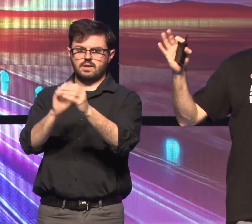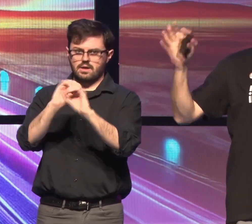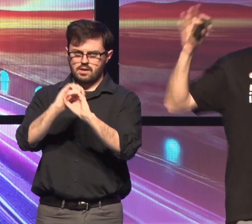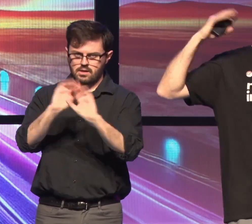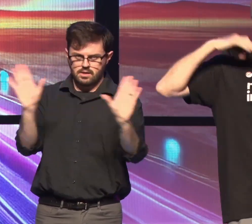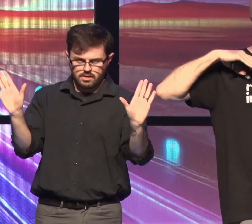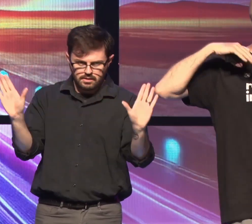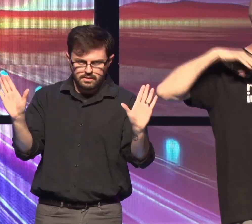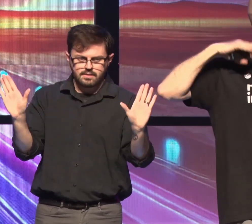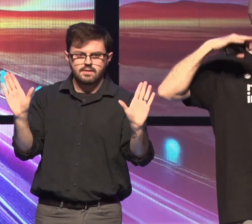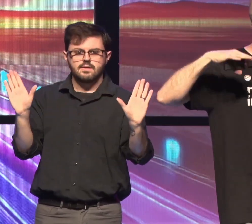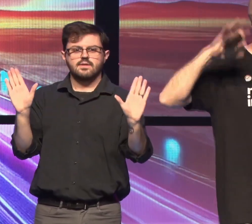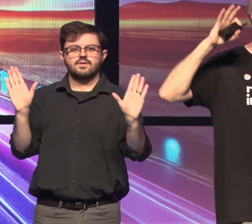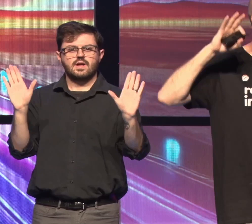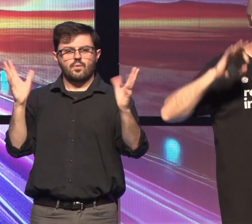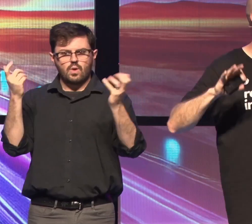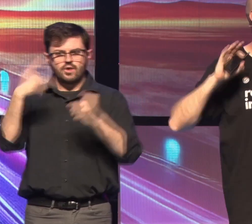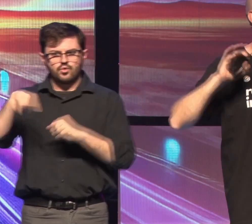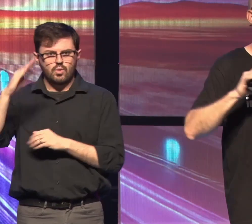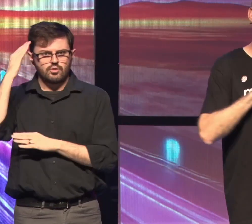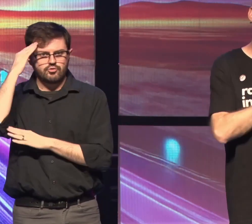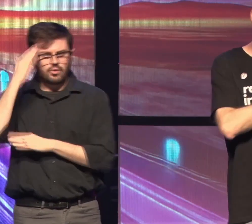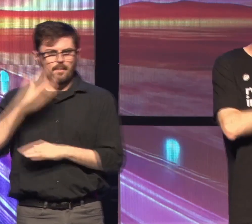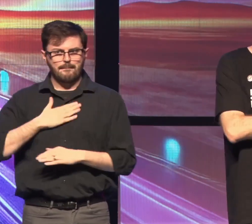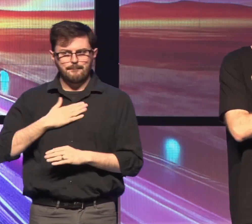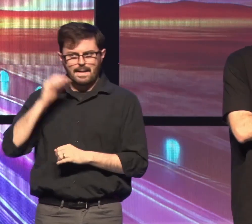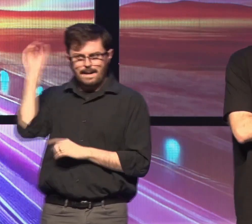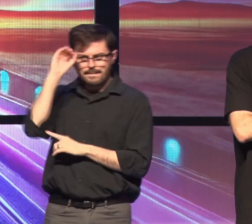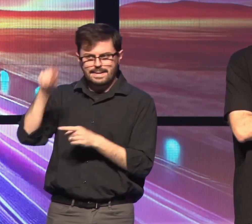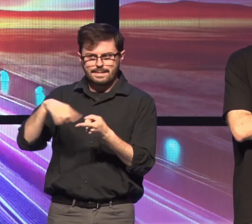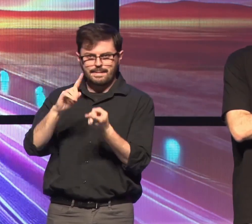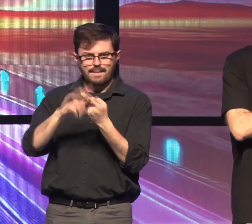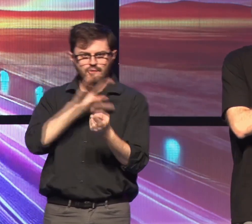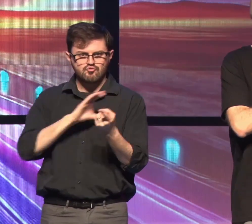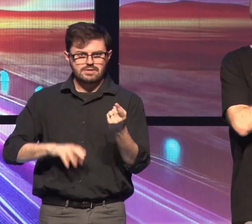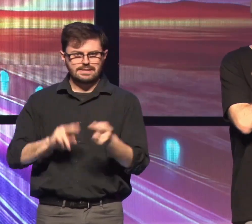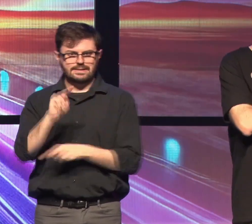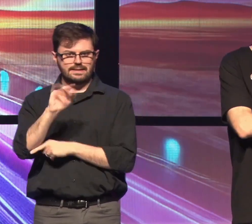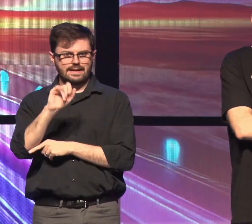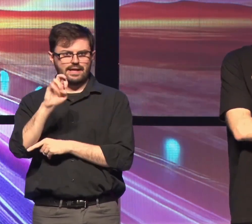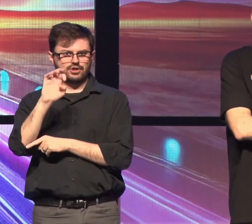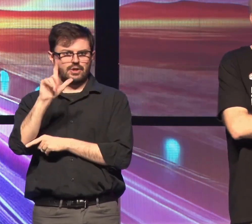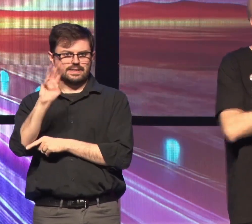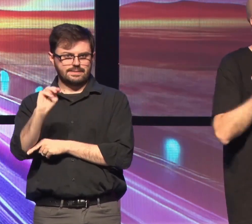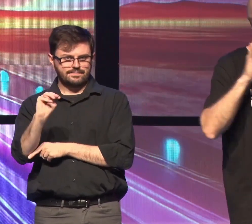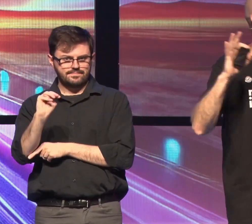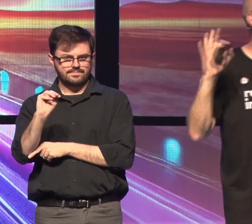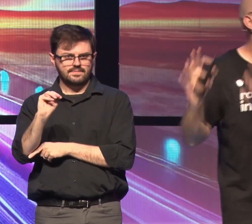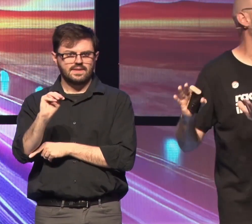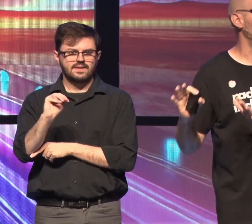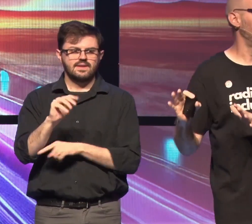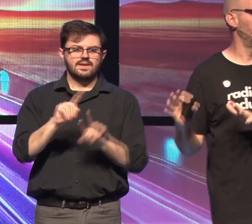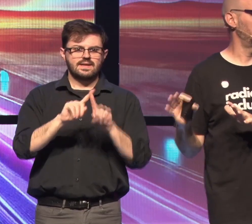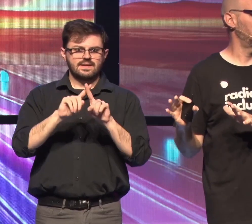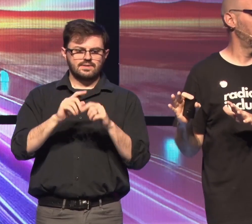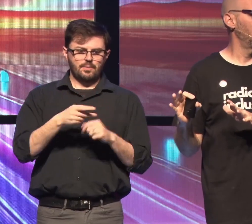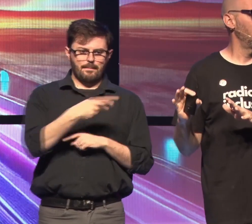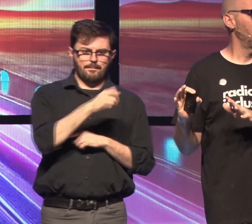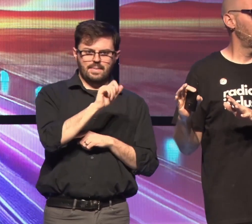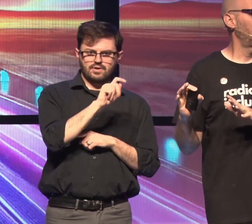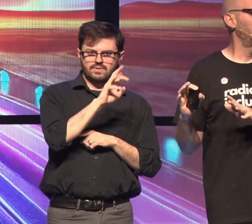know like who this pastor is. Like I think there's a difference between being patriotic and being a Christian